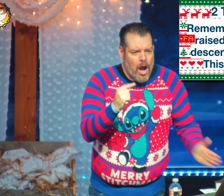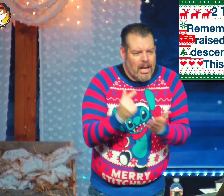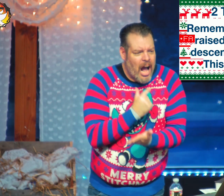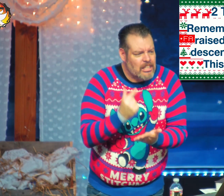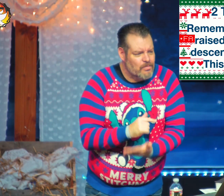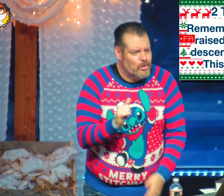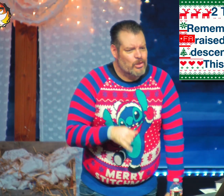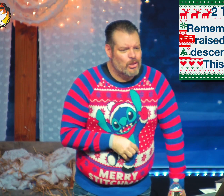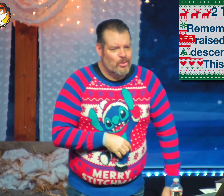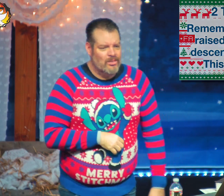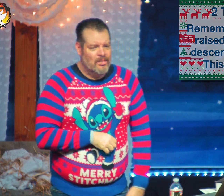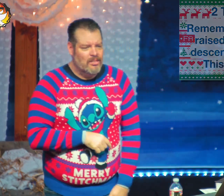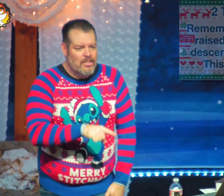descended from David.